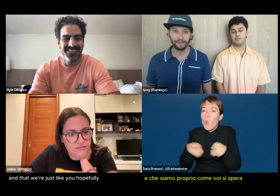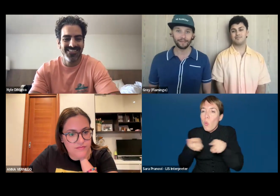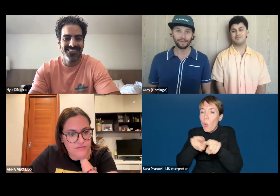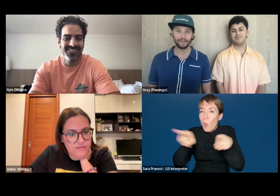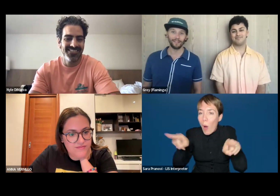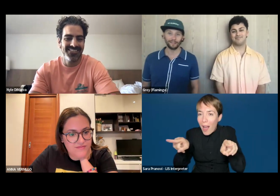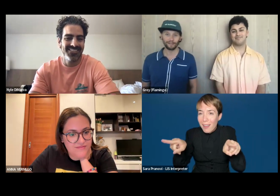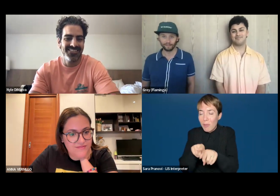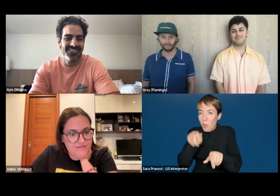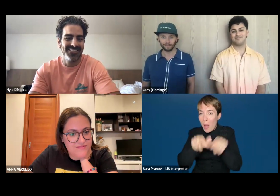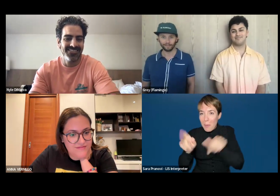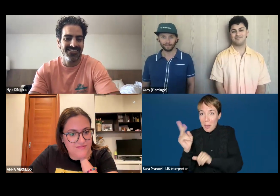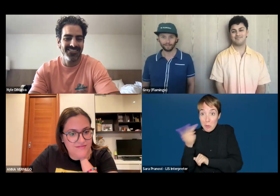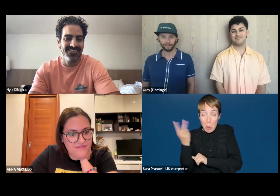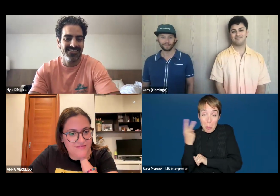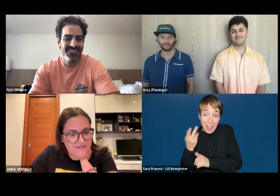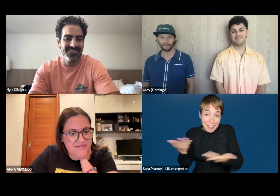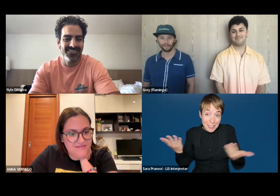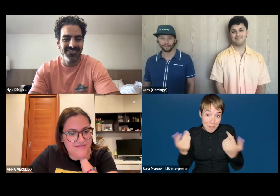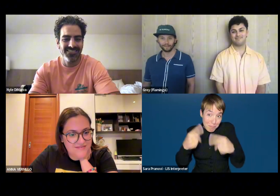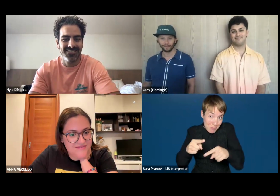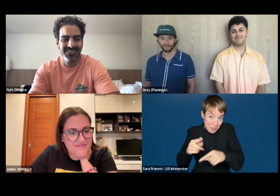hopefully.